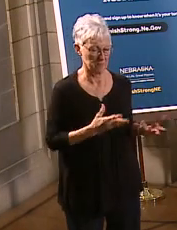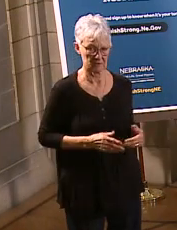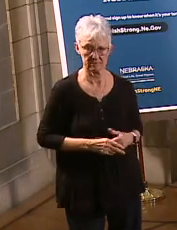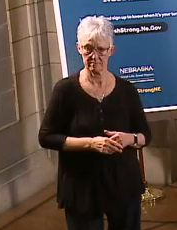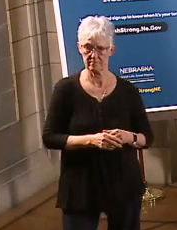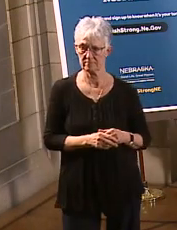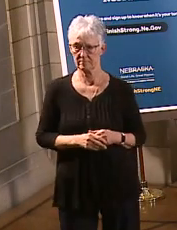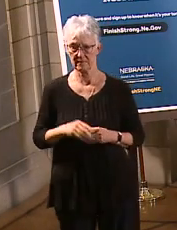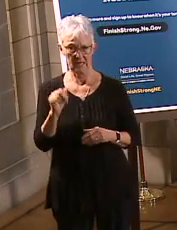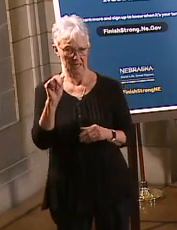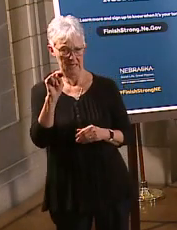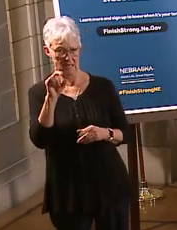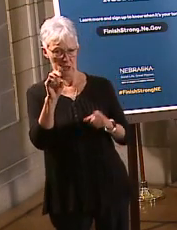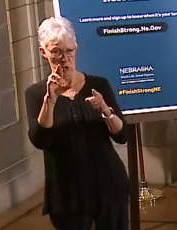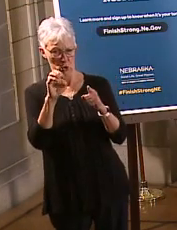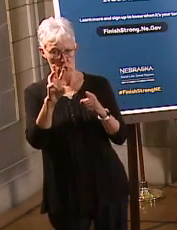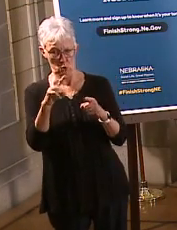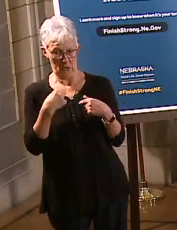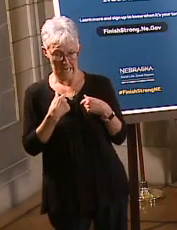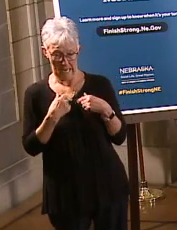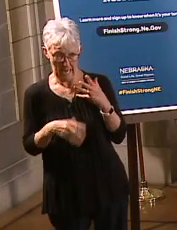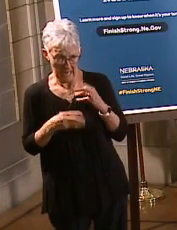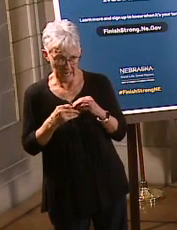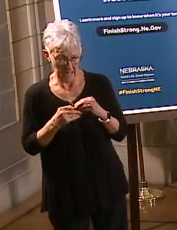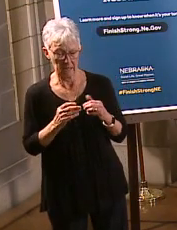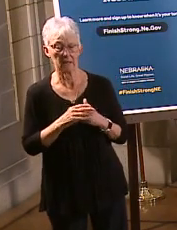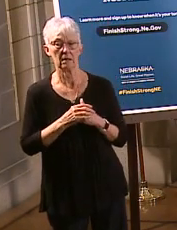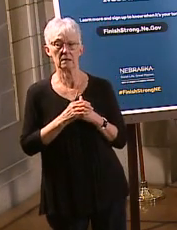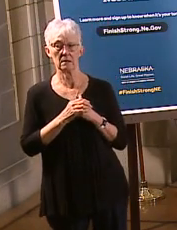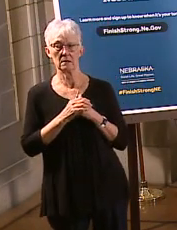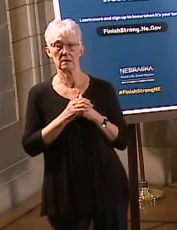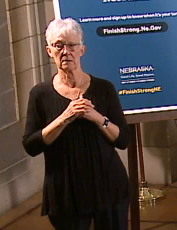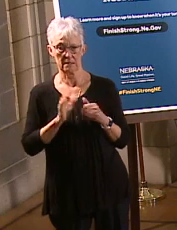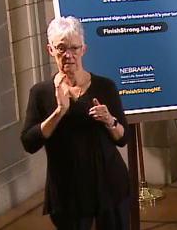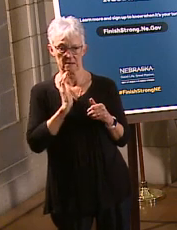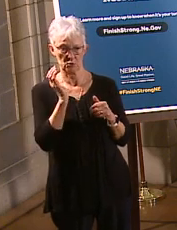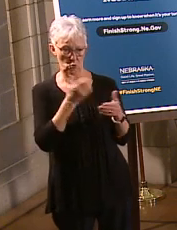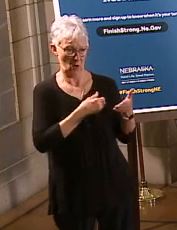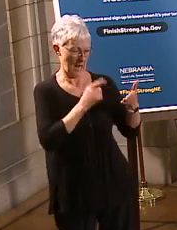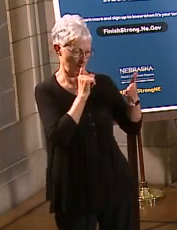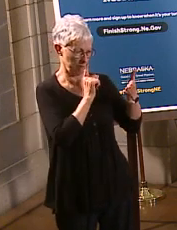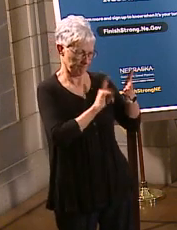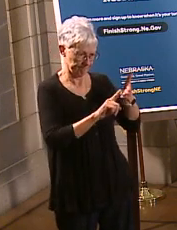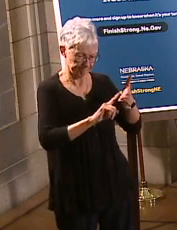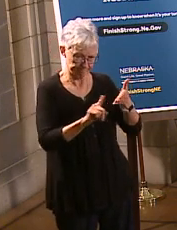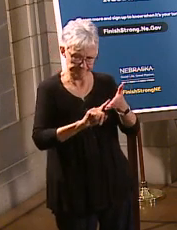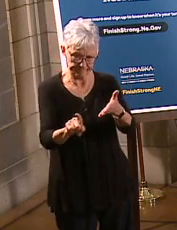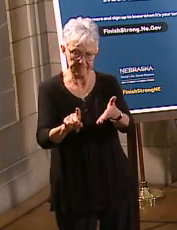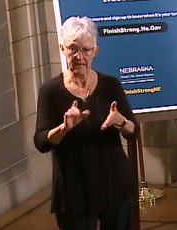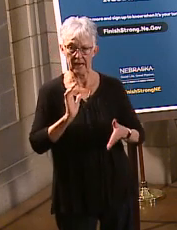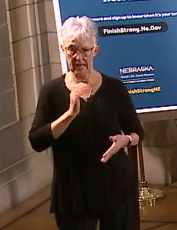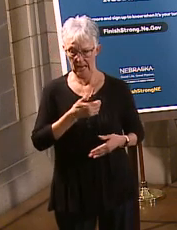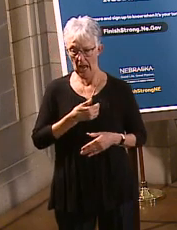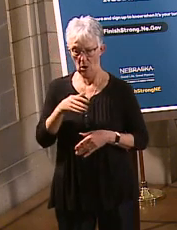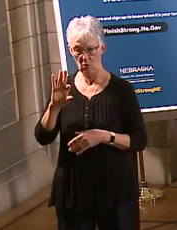Andrew, the only thing I might add to that is, as the study has shown, our legacy fleet can run